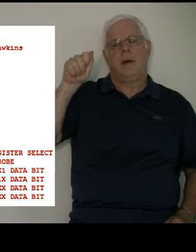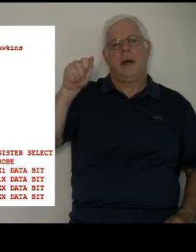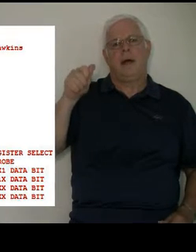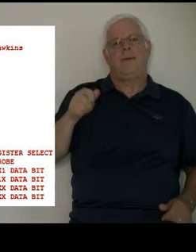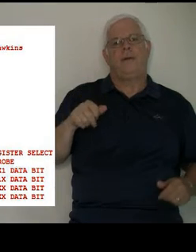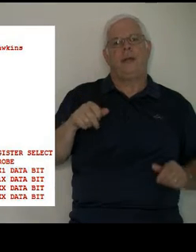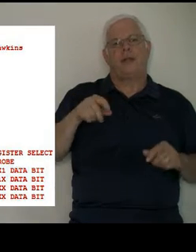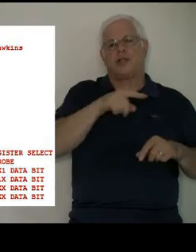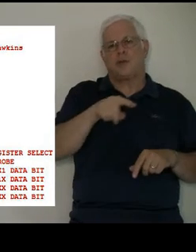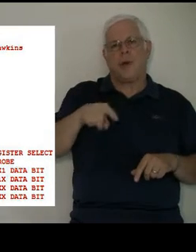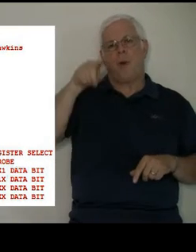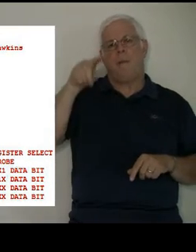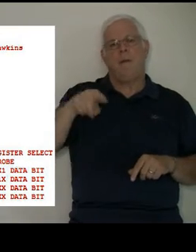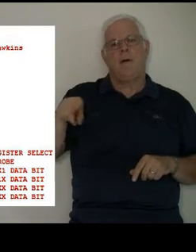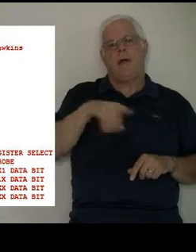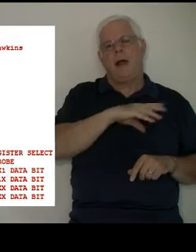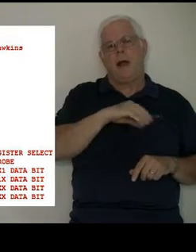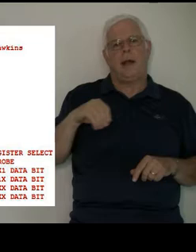and the strobe and